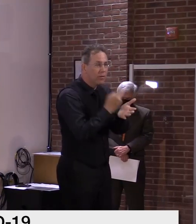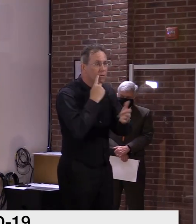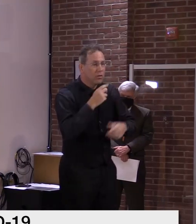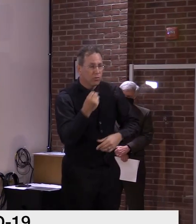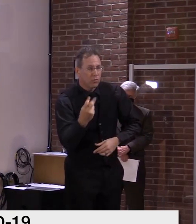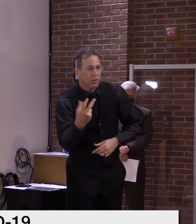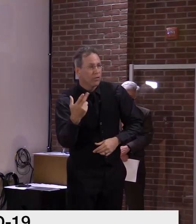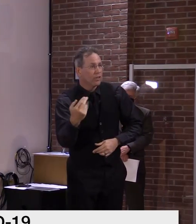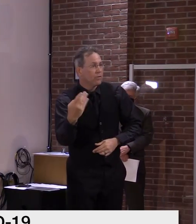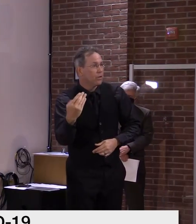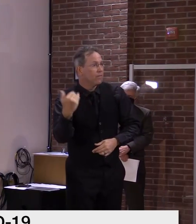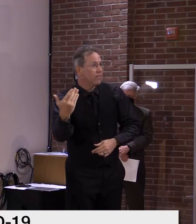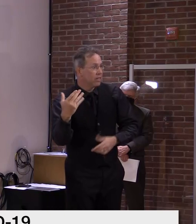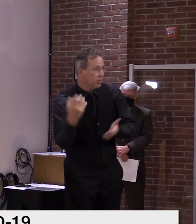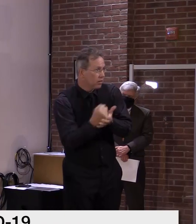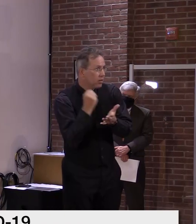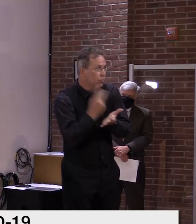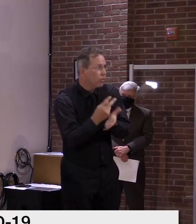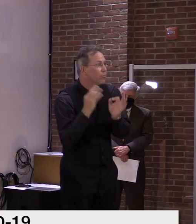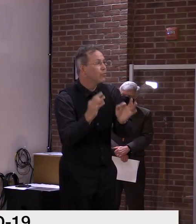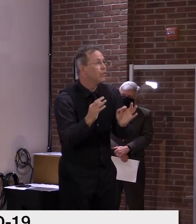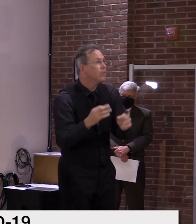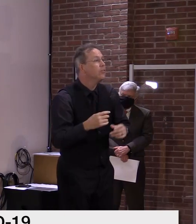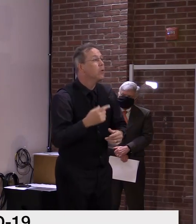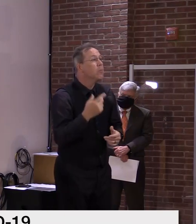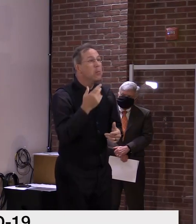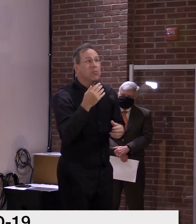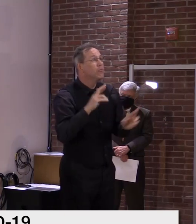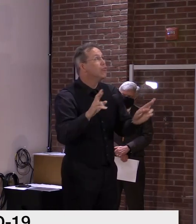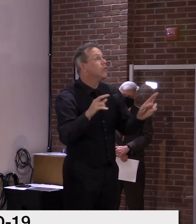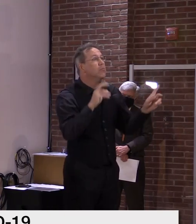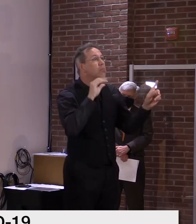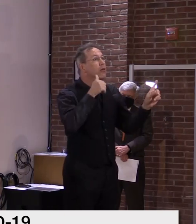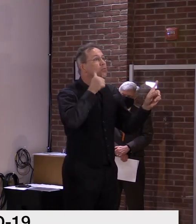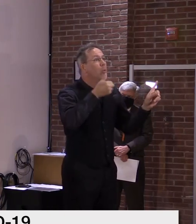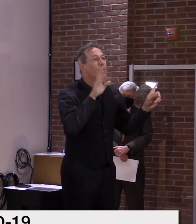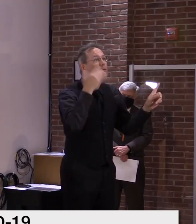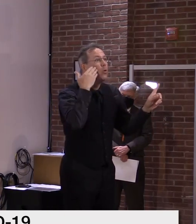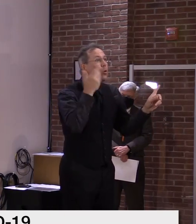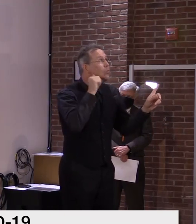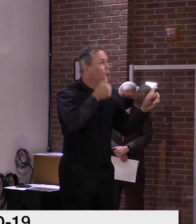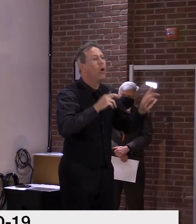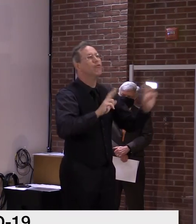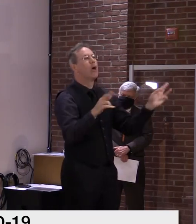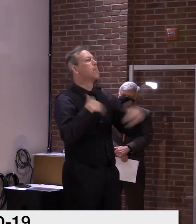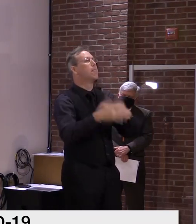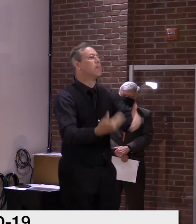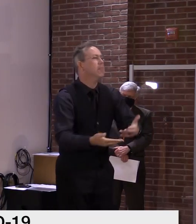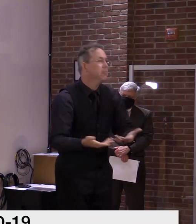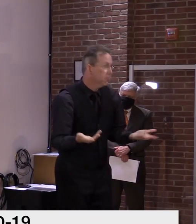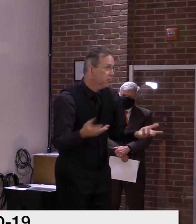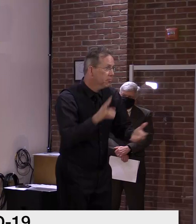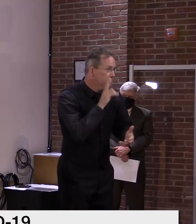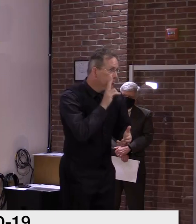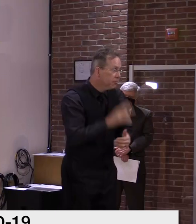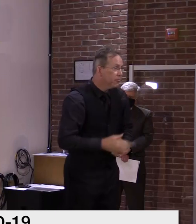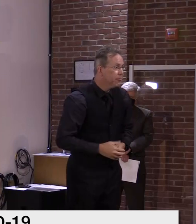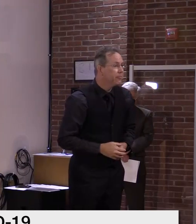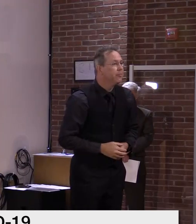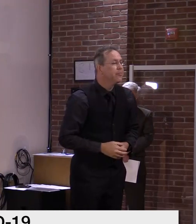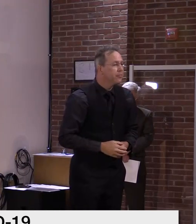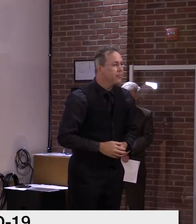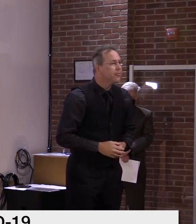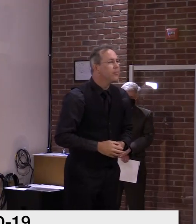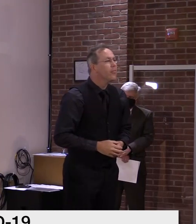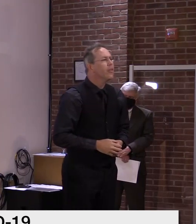as tomorrow, further expanding the percentage of our population we can reach. As you know, our